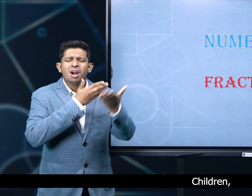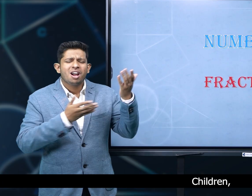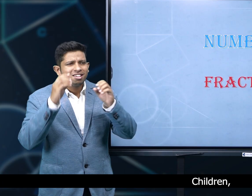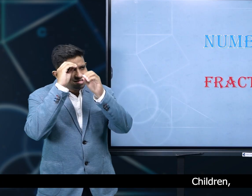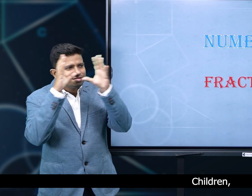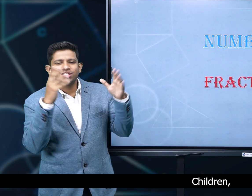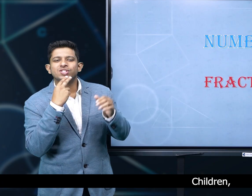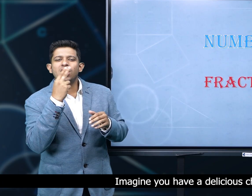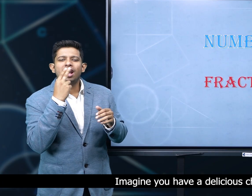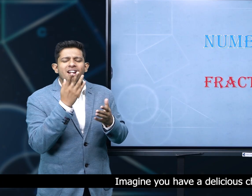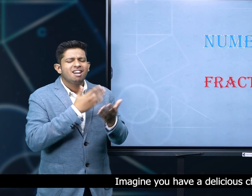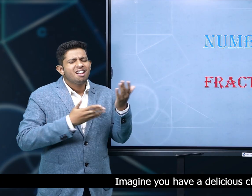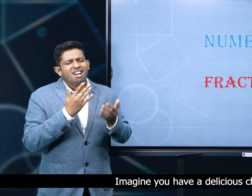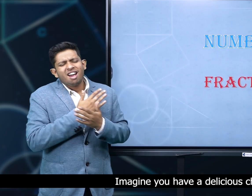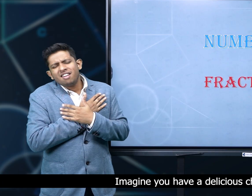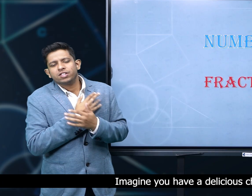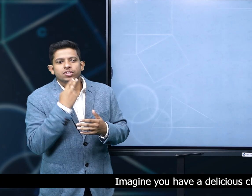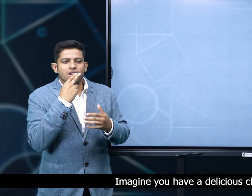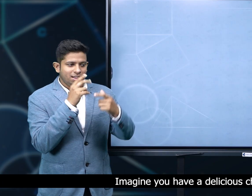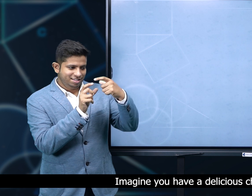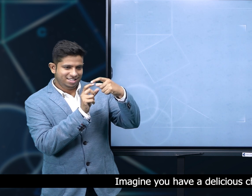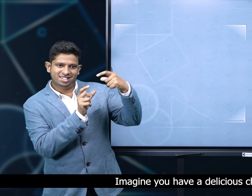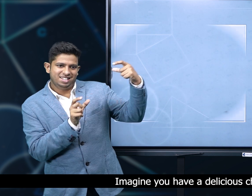Children, imagine you have a delicious chocolate bar.